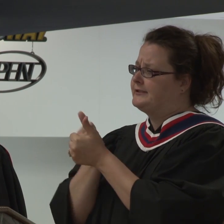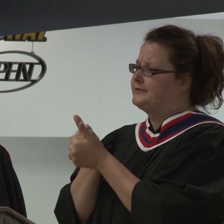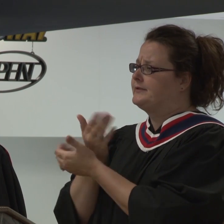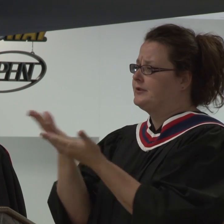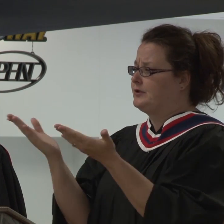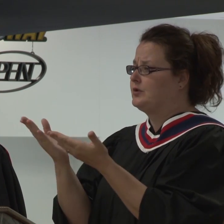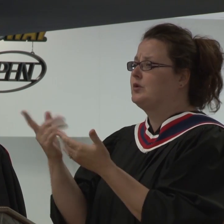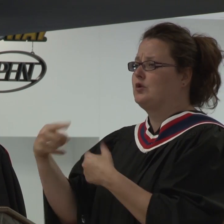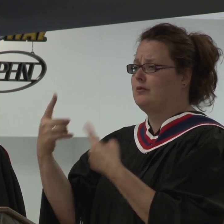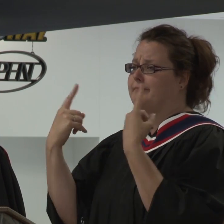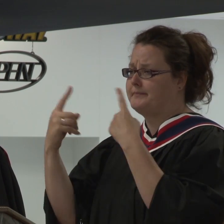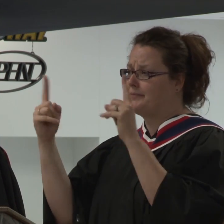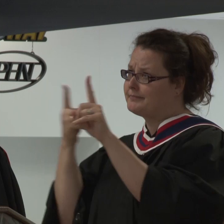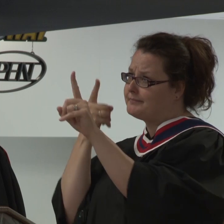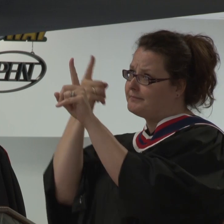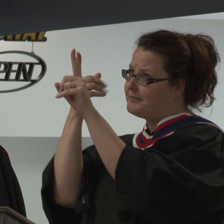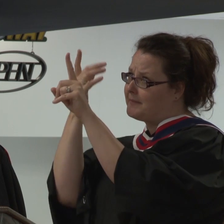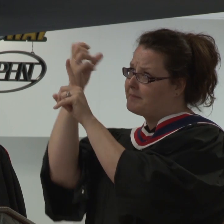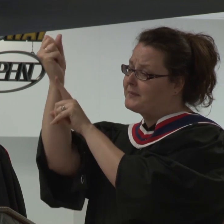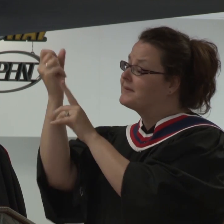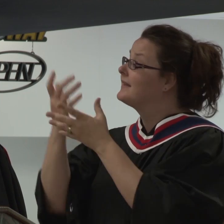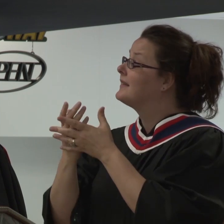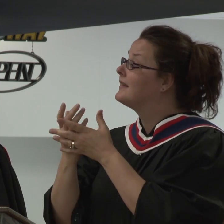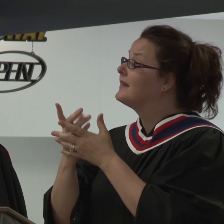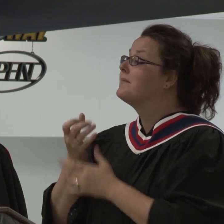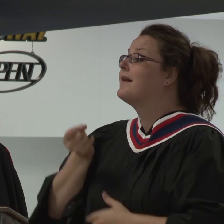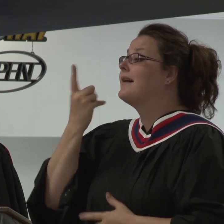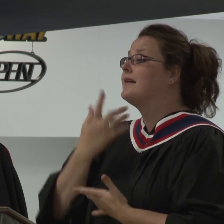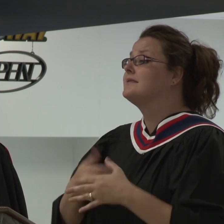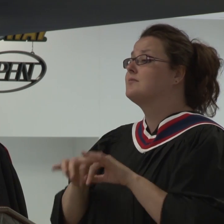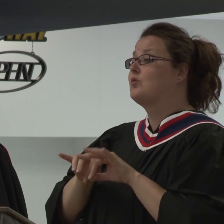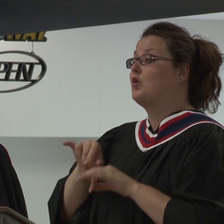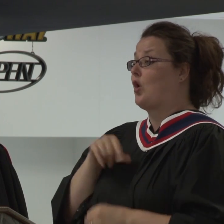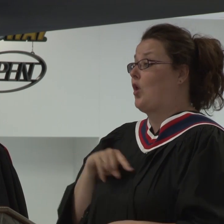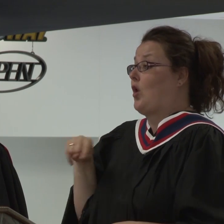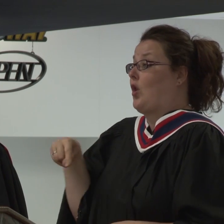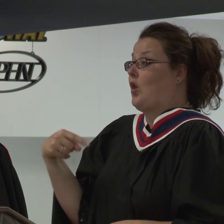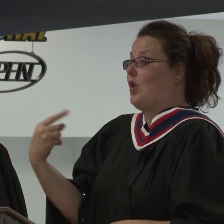you. You did it. But it's important to remember that you have